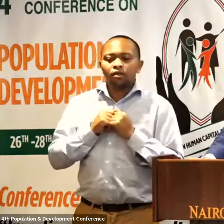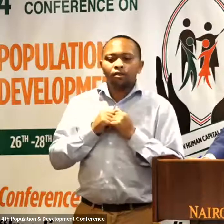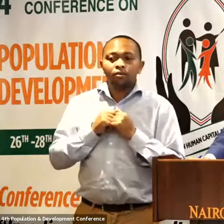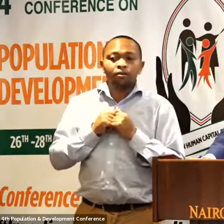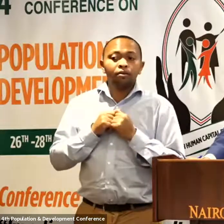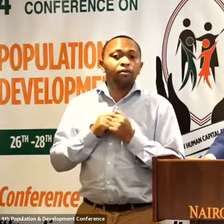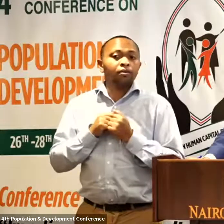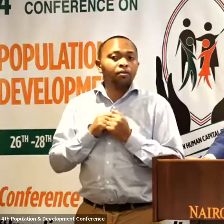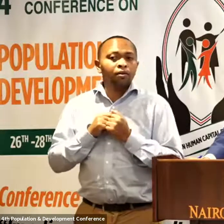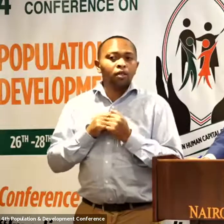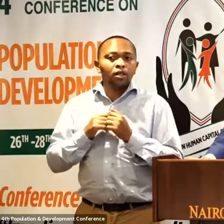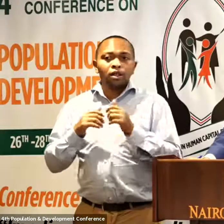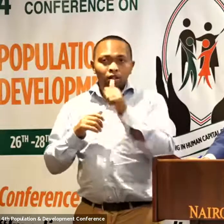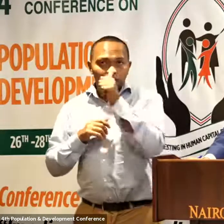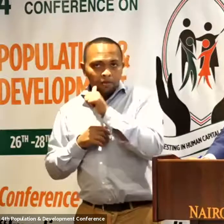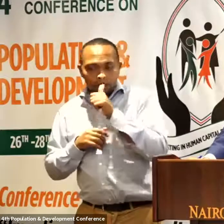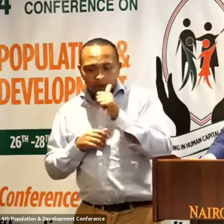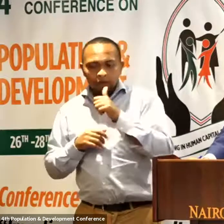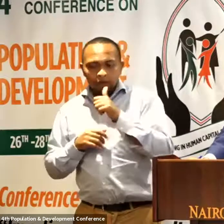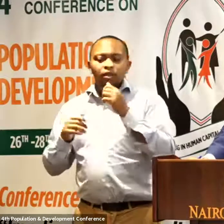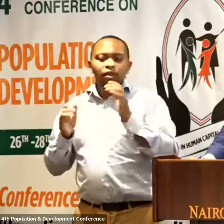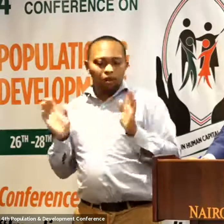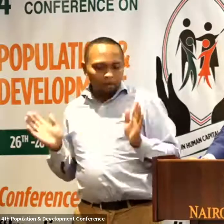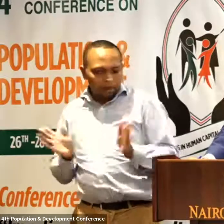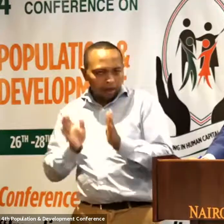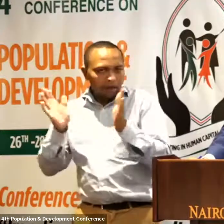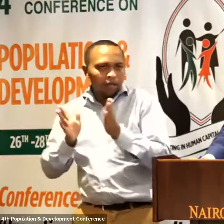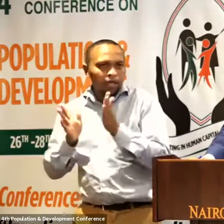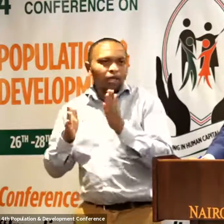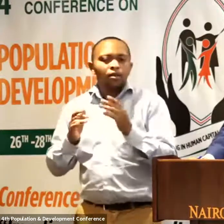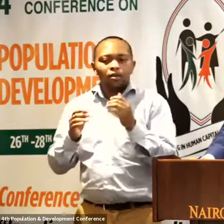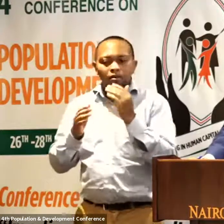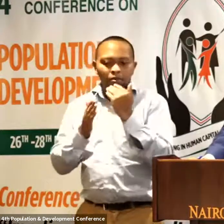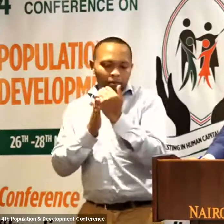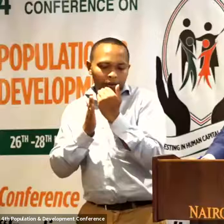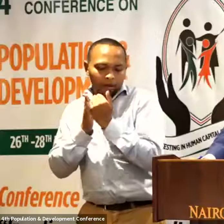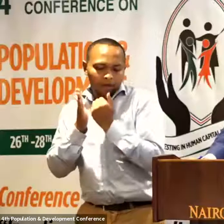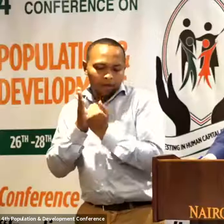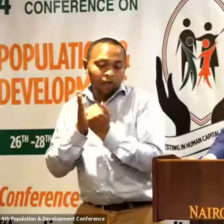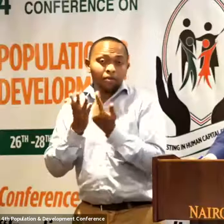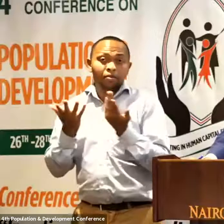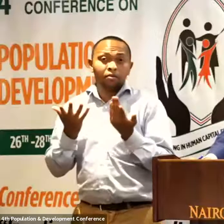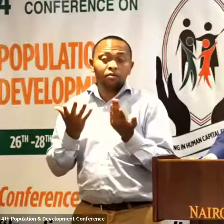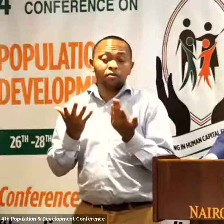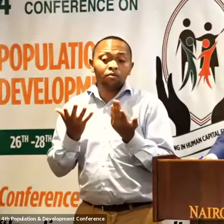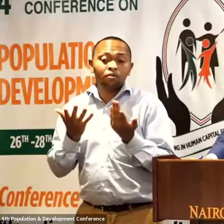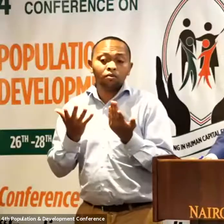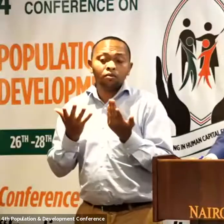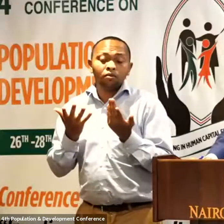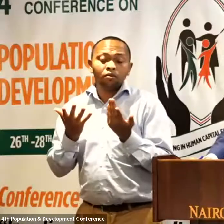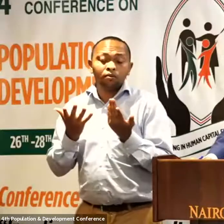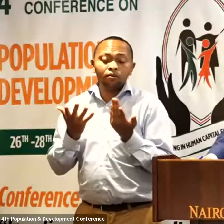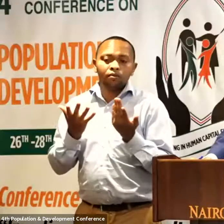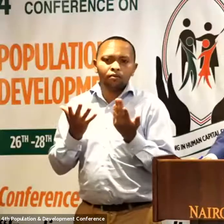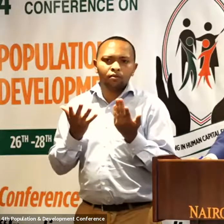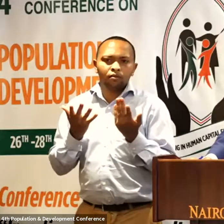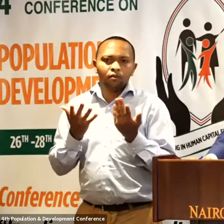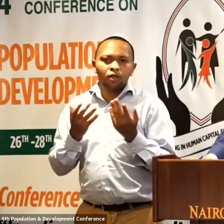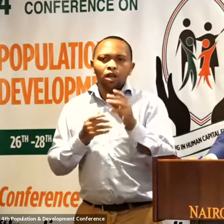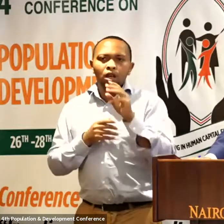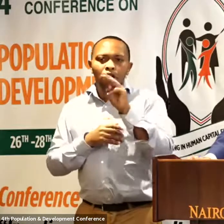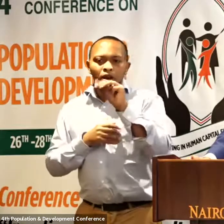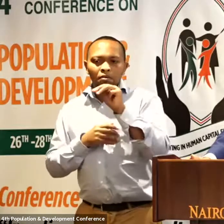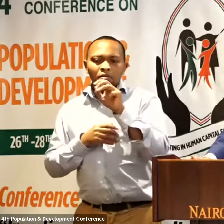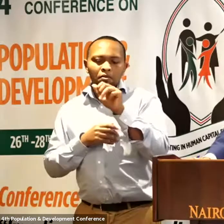the sustainability, public-private sector, and resource mobilization for the population program. And we're going to have chair is going to be Engineer Mark